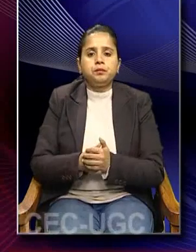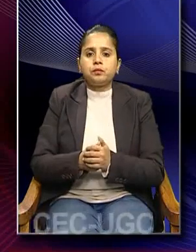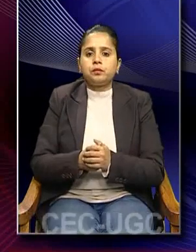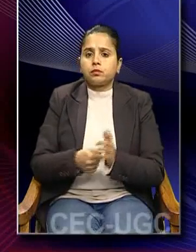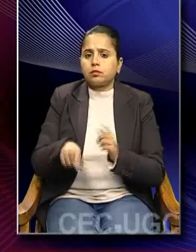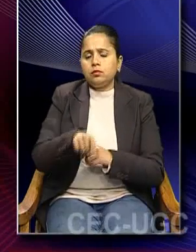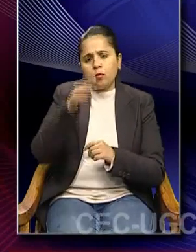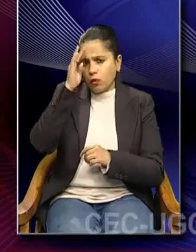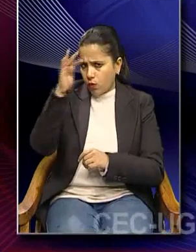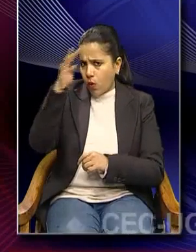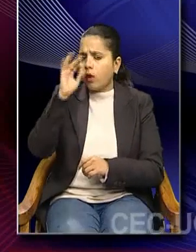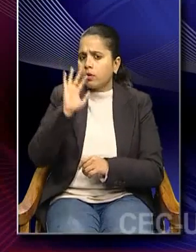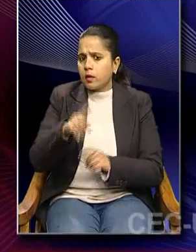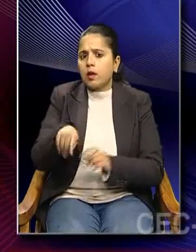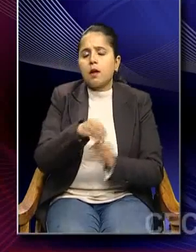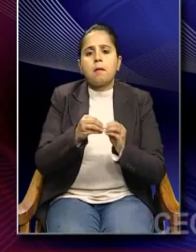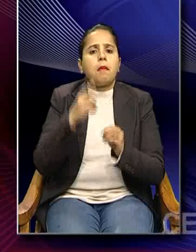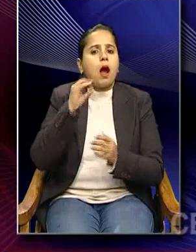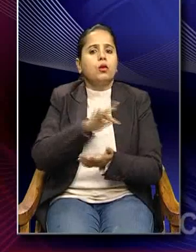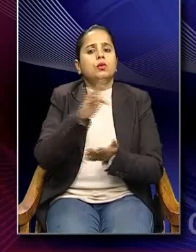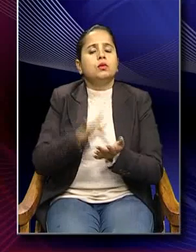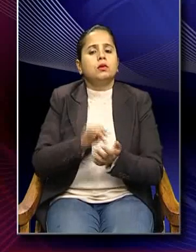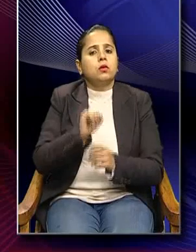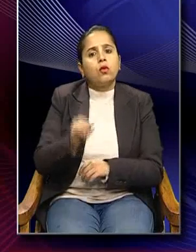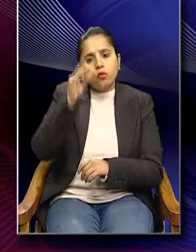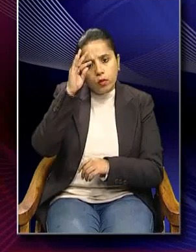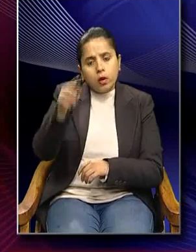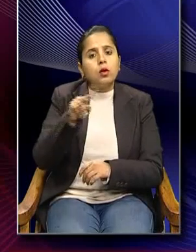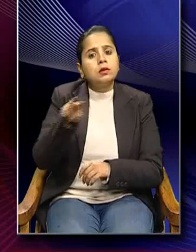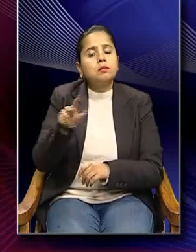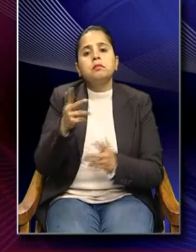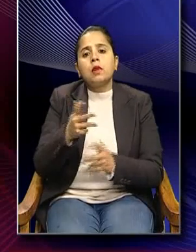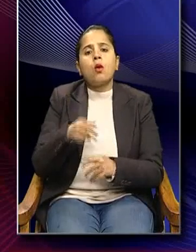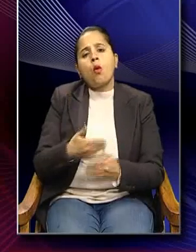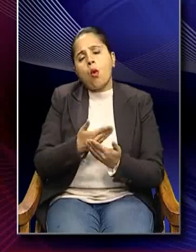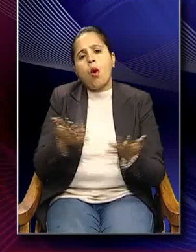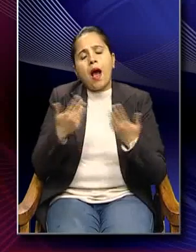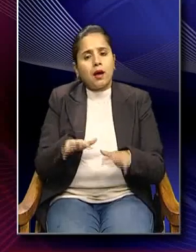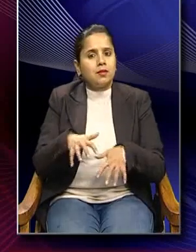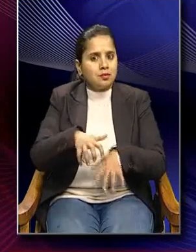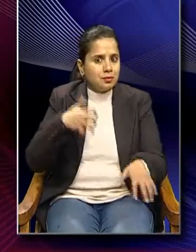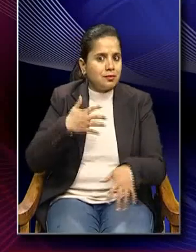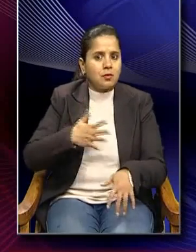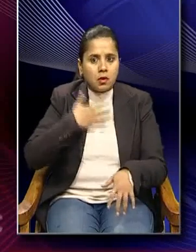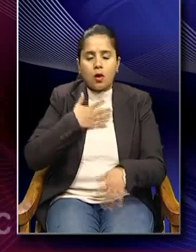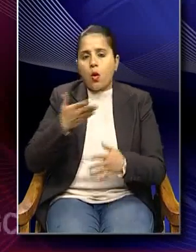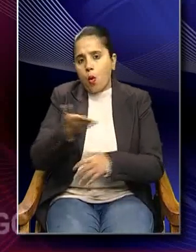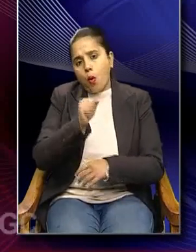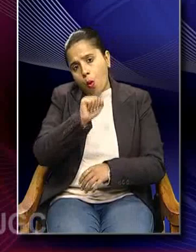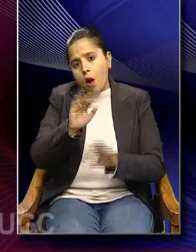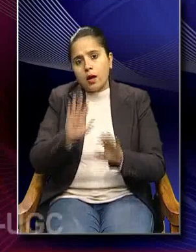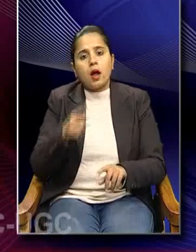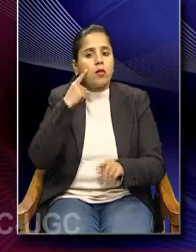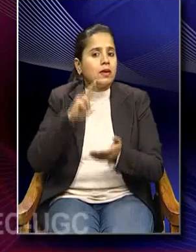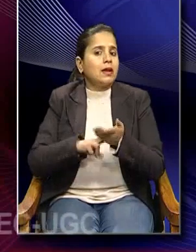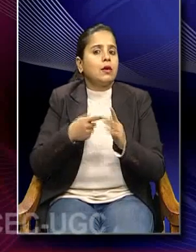a philosophy, biocentrism is a philosophy that all living things have intrinsic value